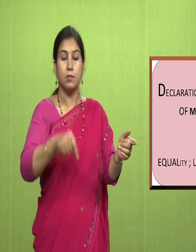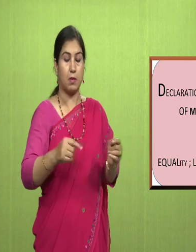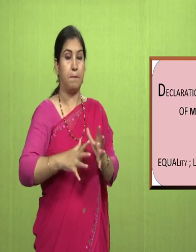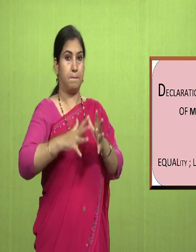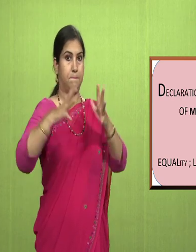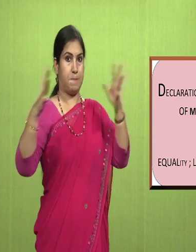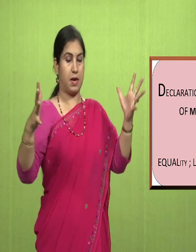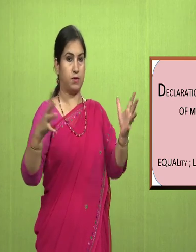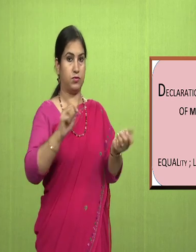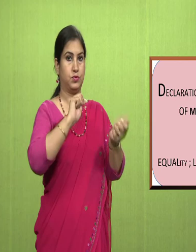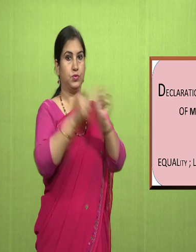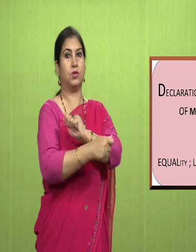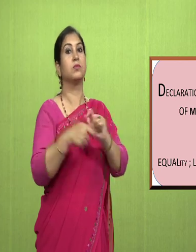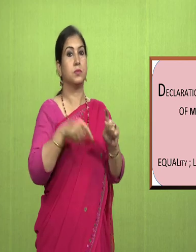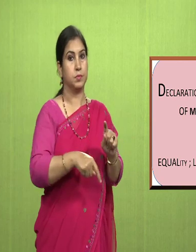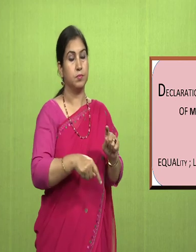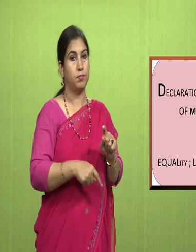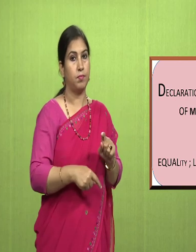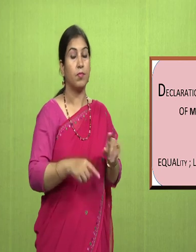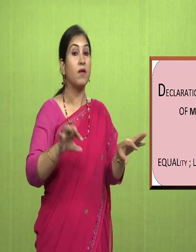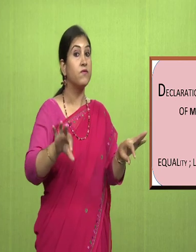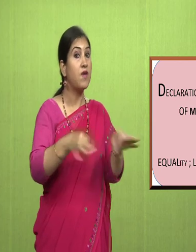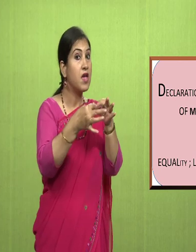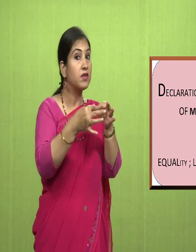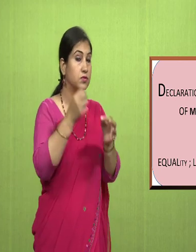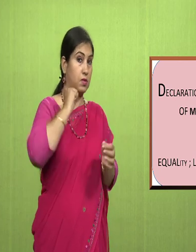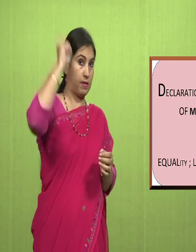big contribution of the French Revolution,